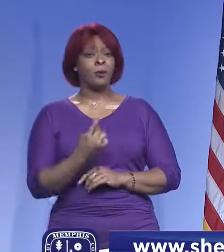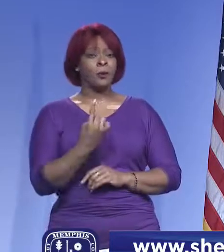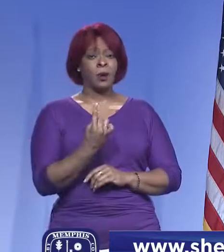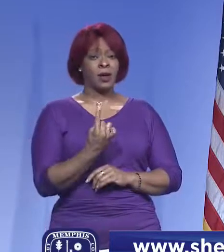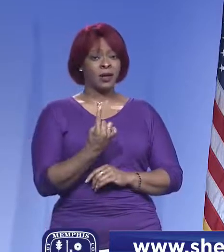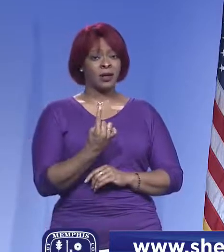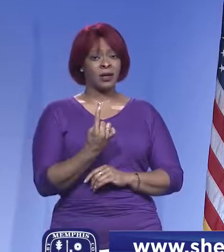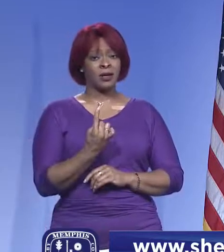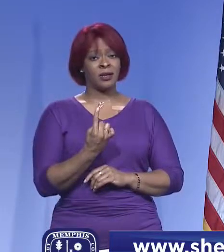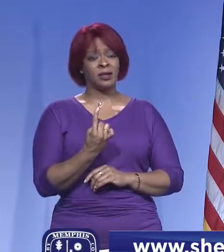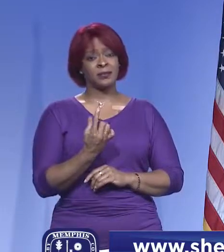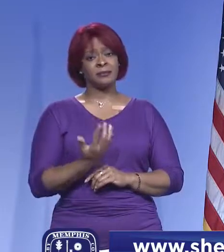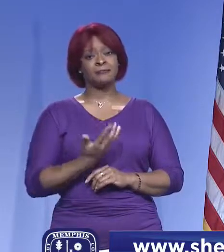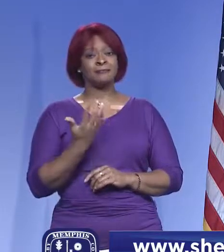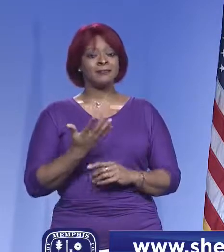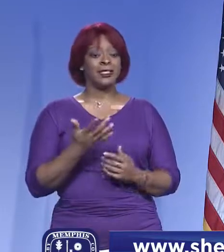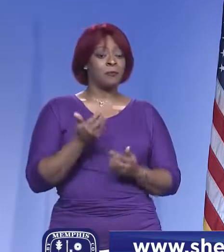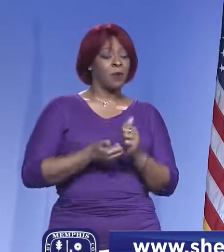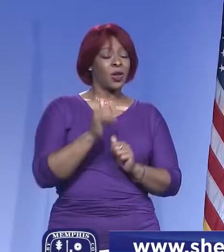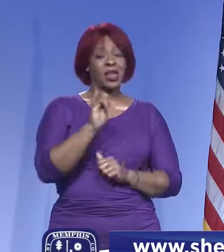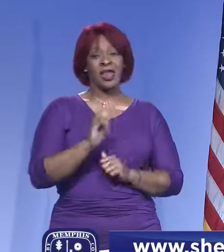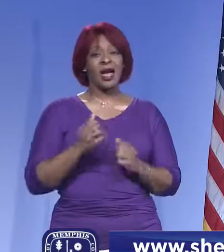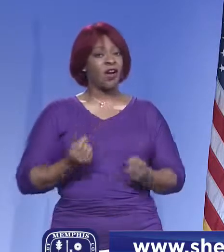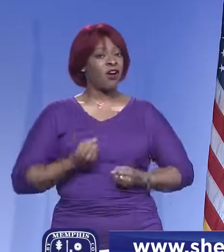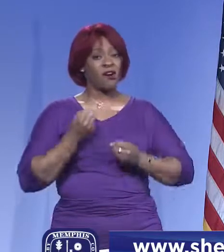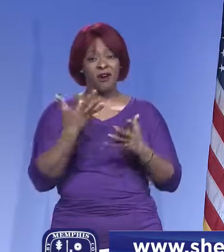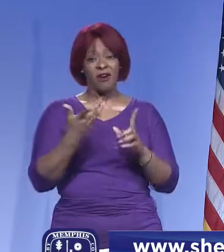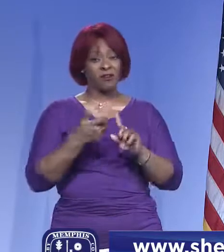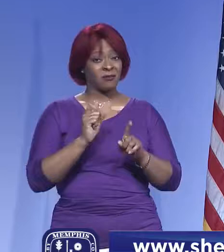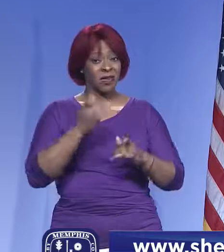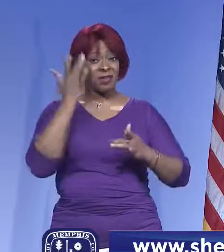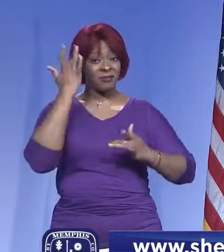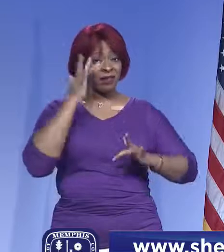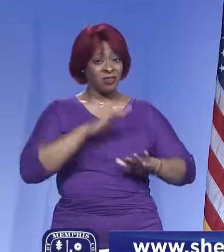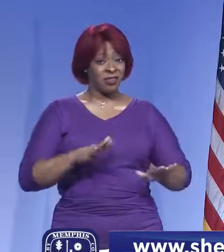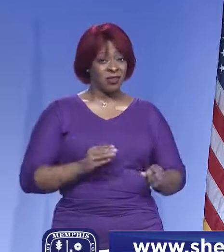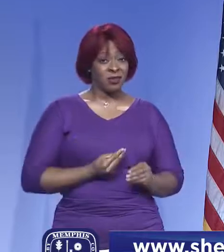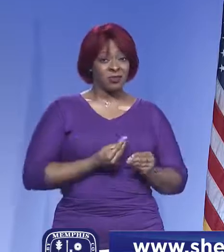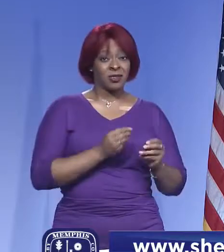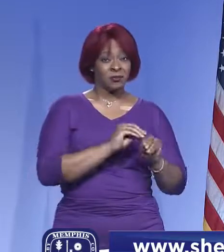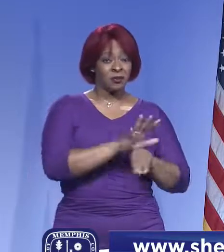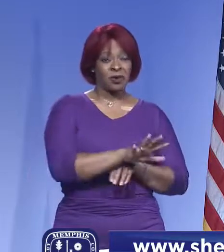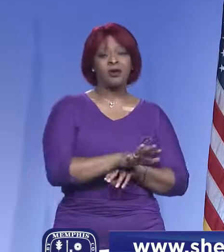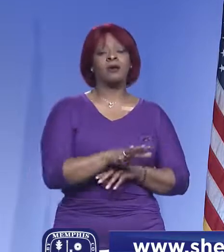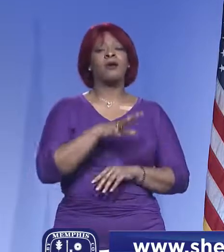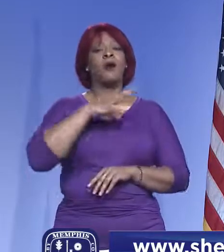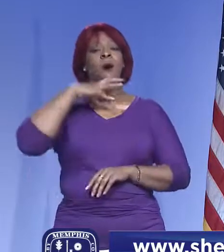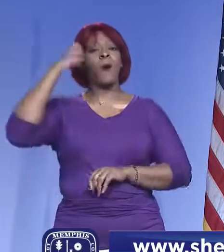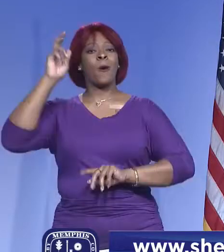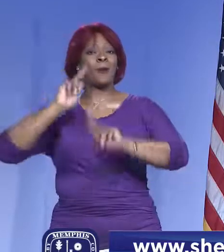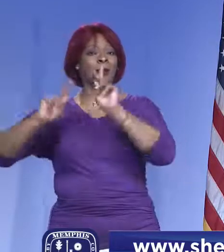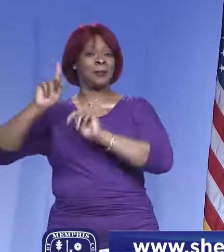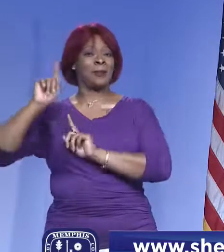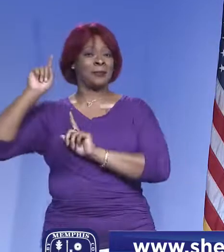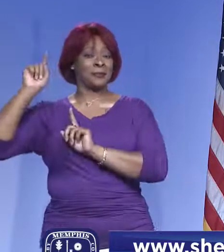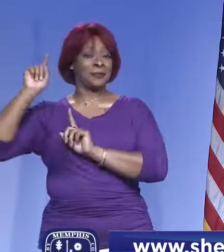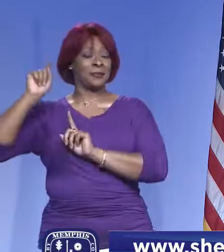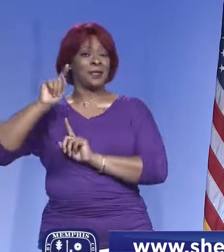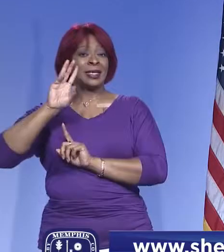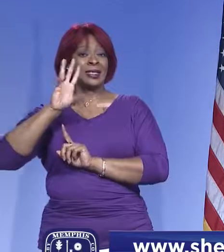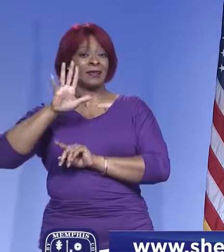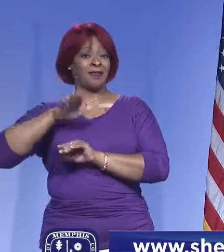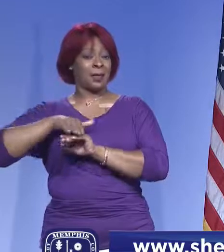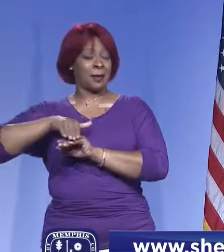the likely contributing factors to that is that our older population, people